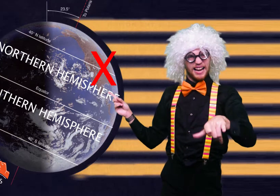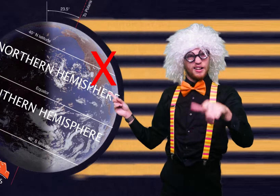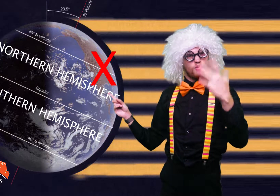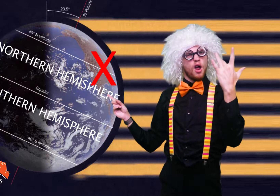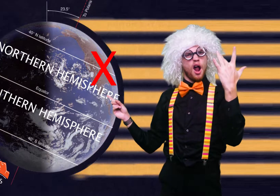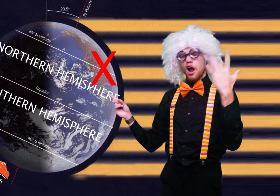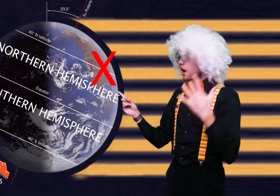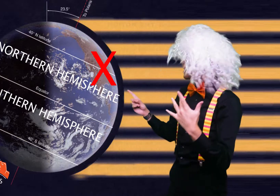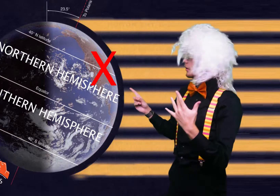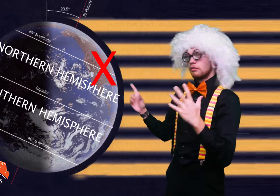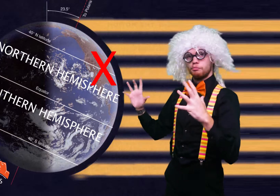23.5 degrees.